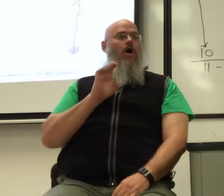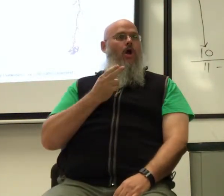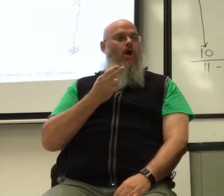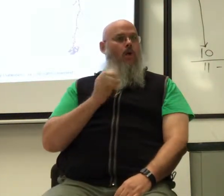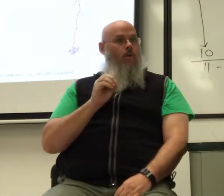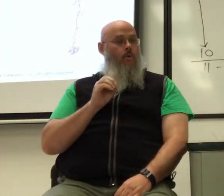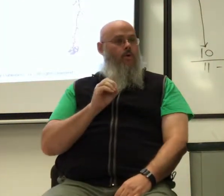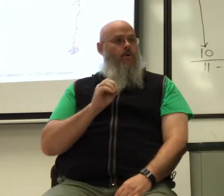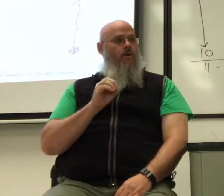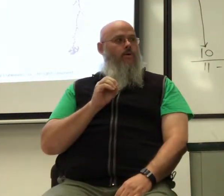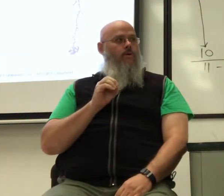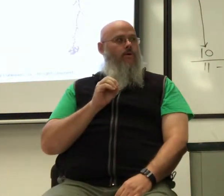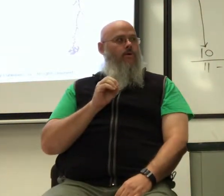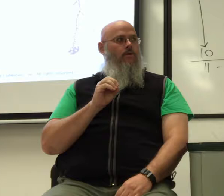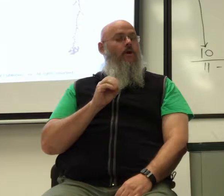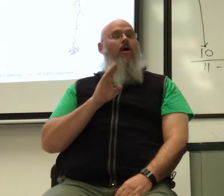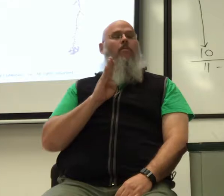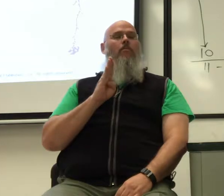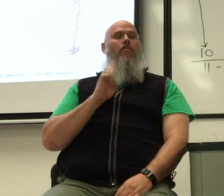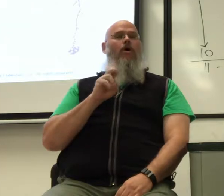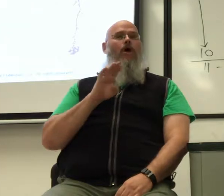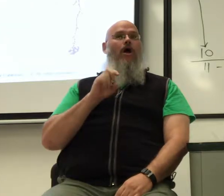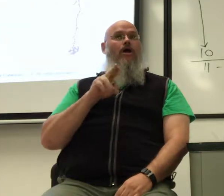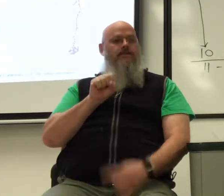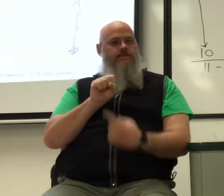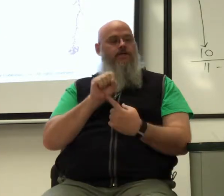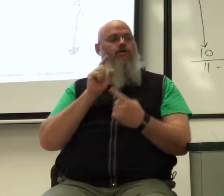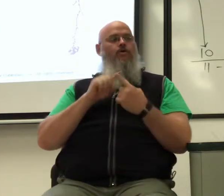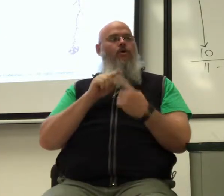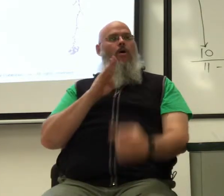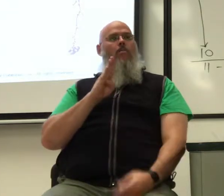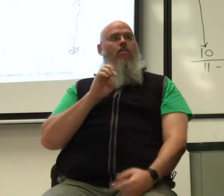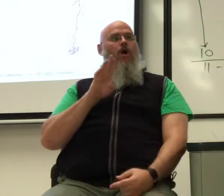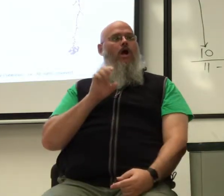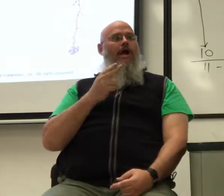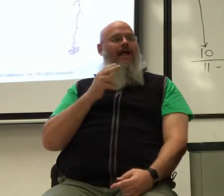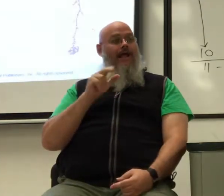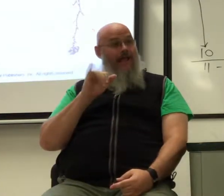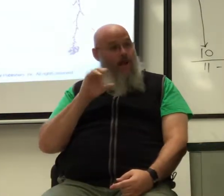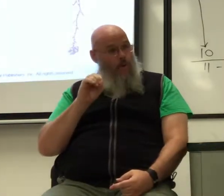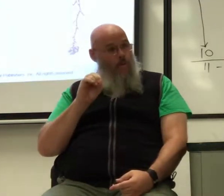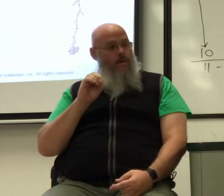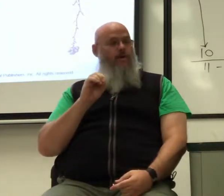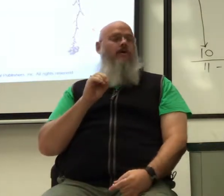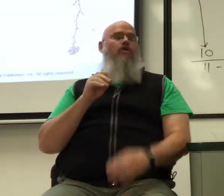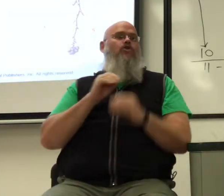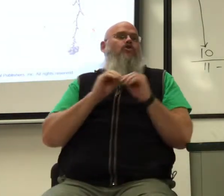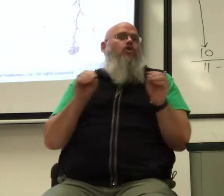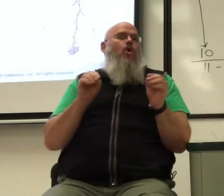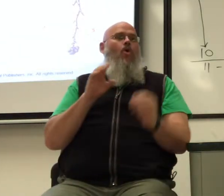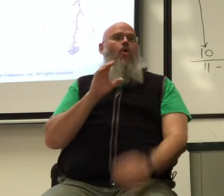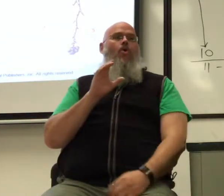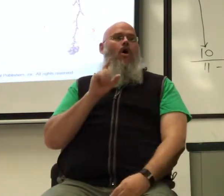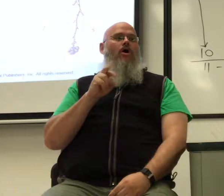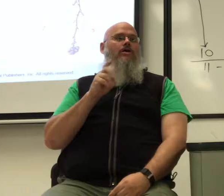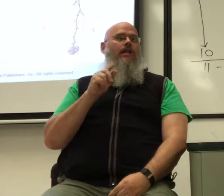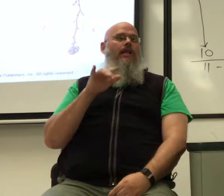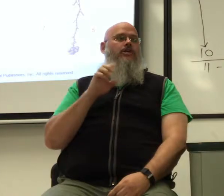By definition, the bronchiole, no cartilage. You start to see increasing amounts of smooth